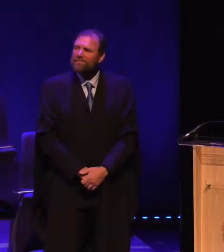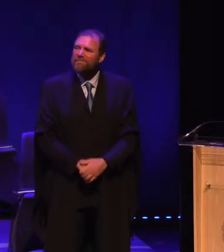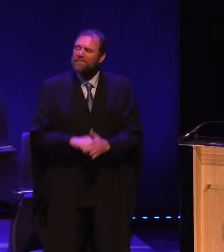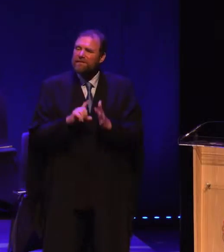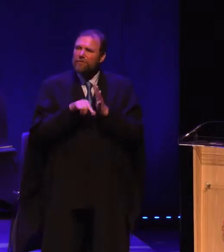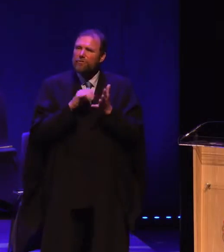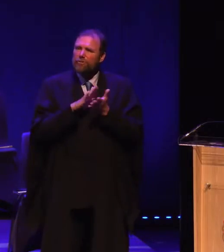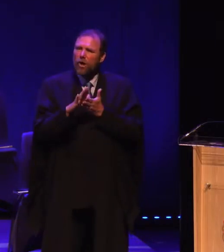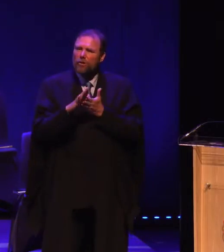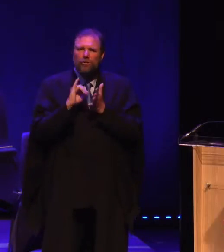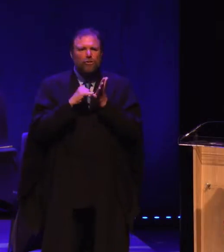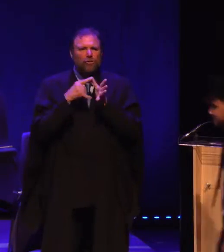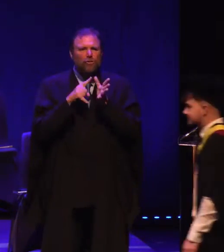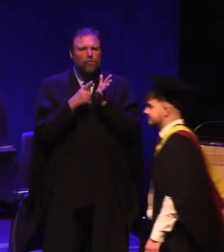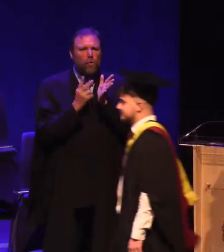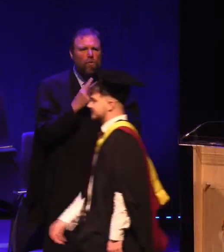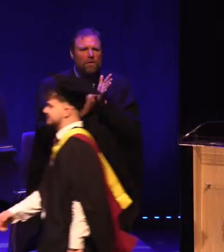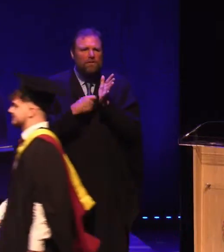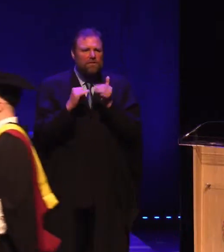Josh Saunders.